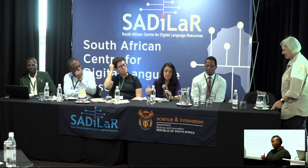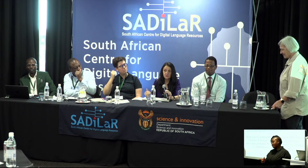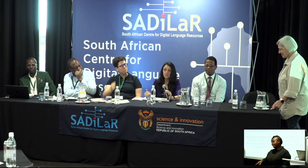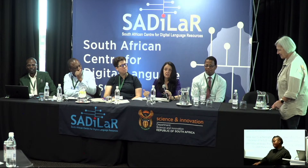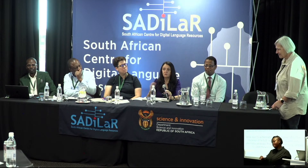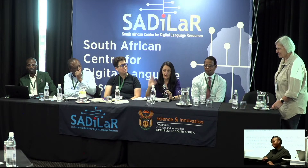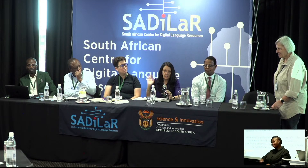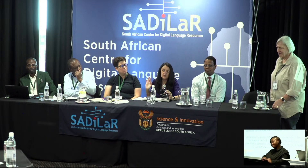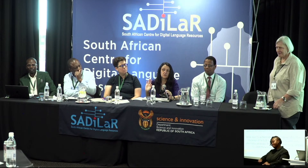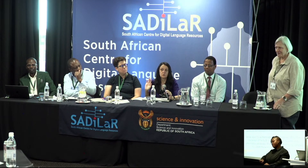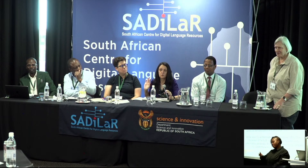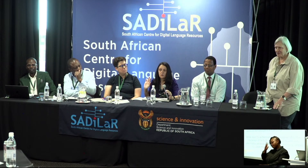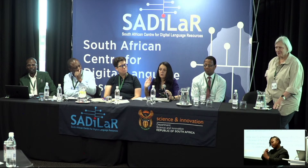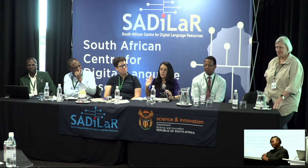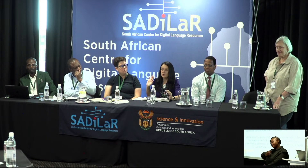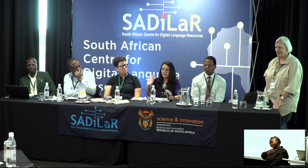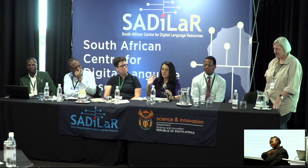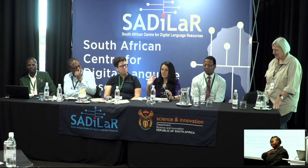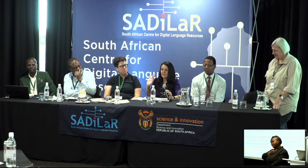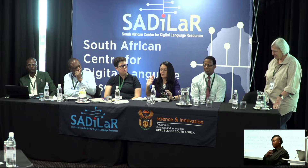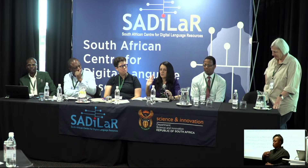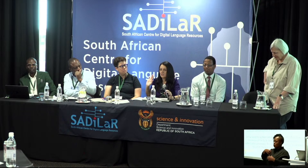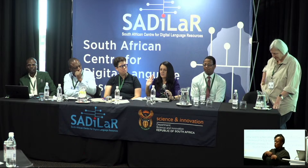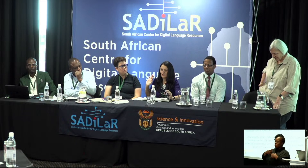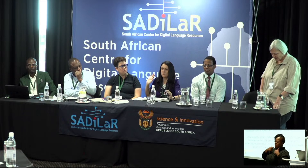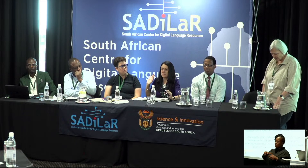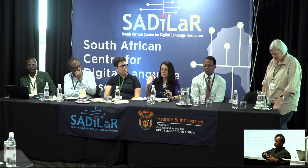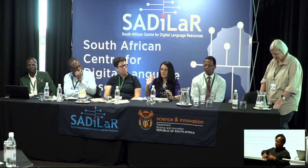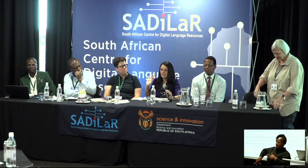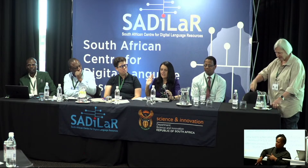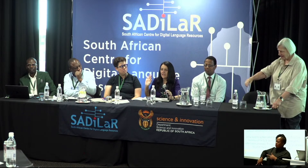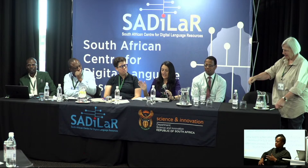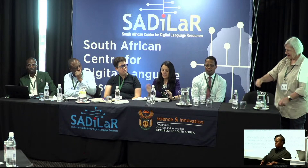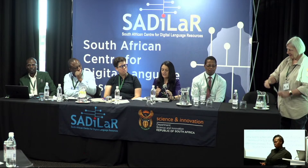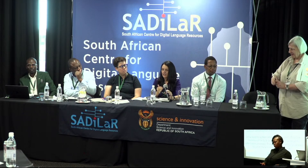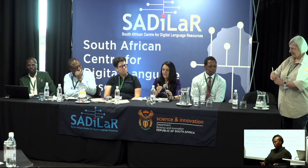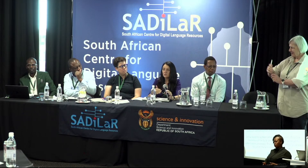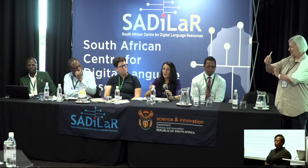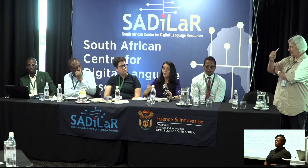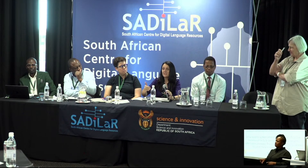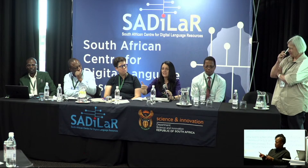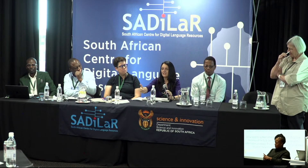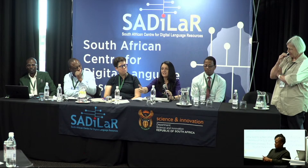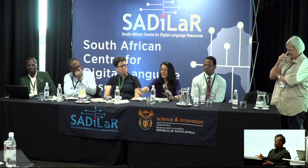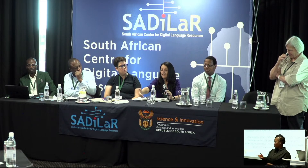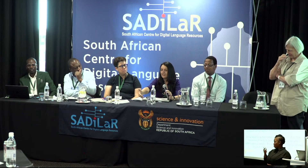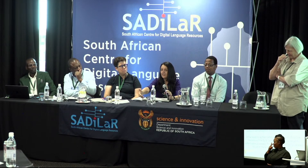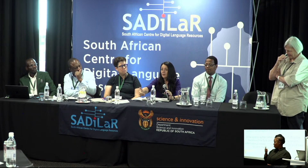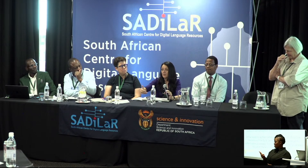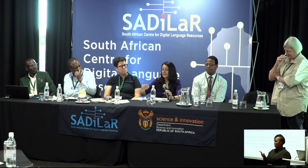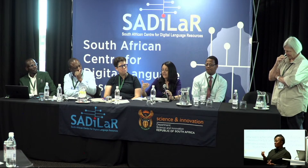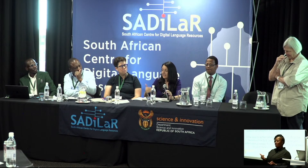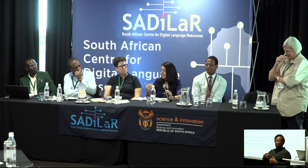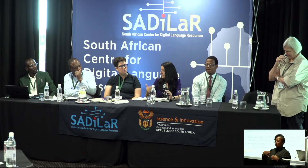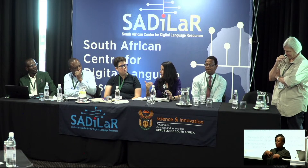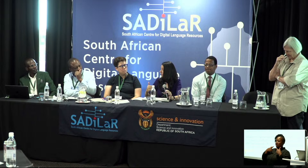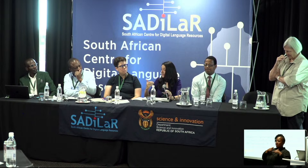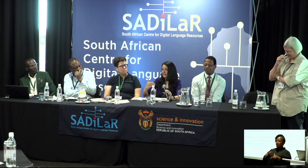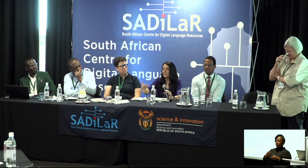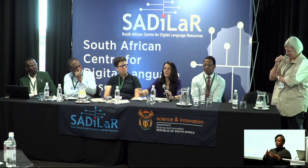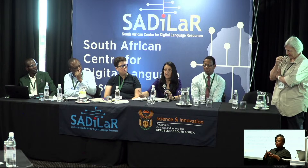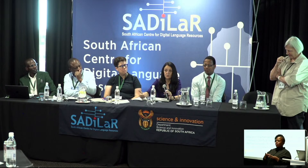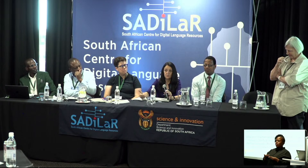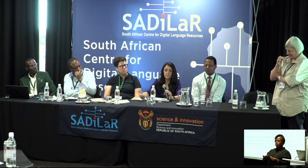learn in English. Forget about your indigenous languages. So what? And that is why we see it dying. But it